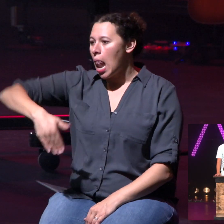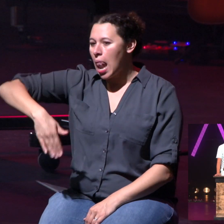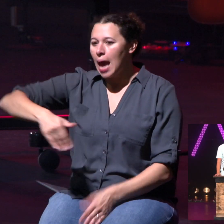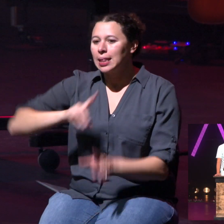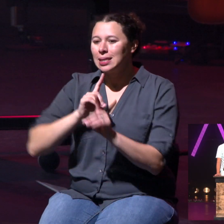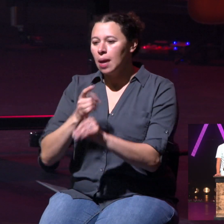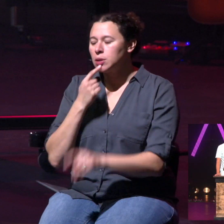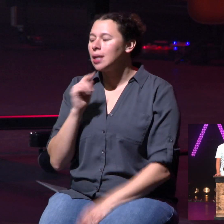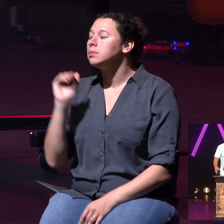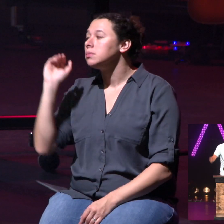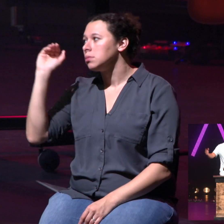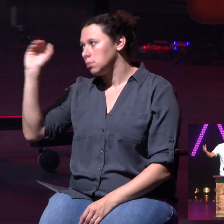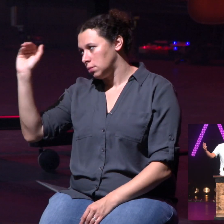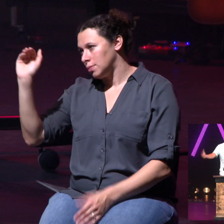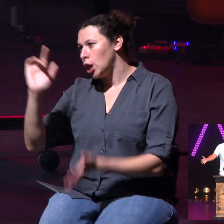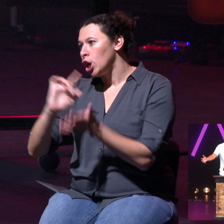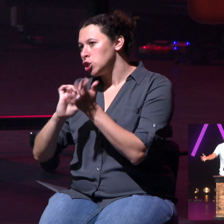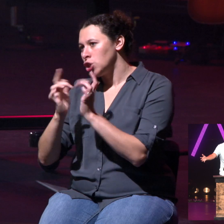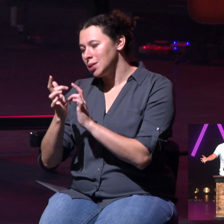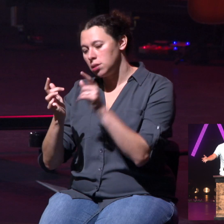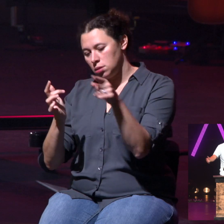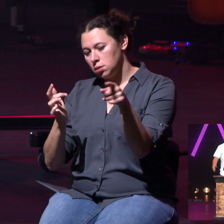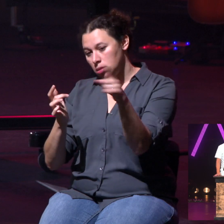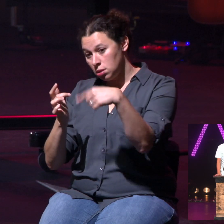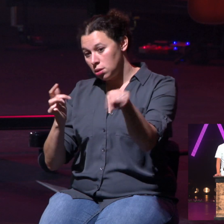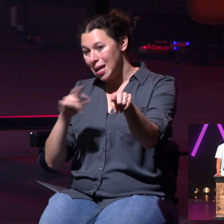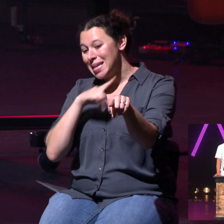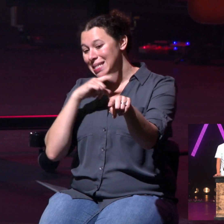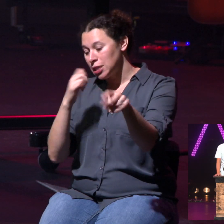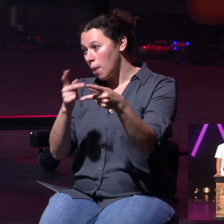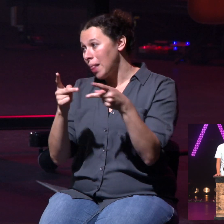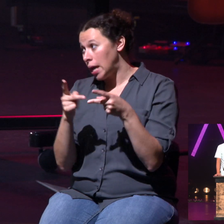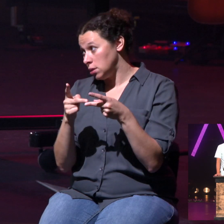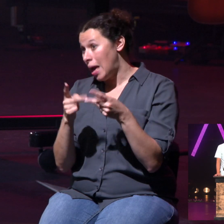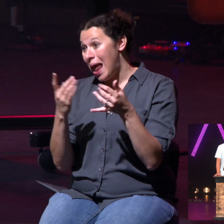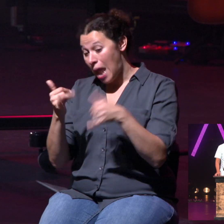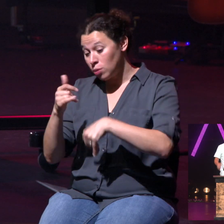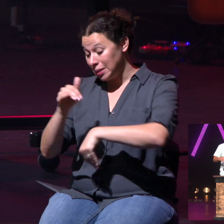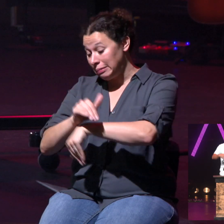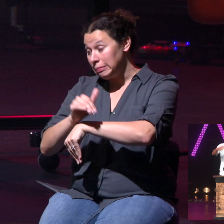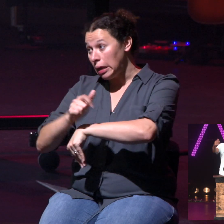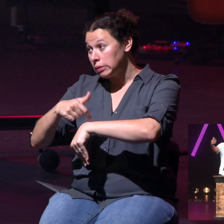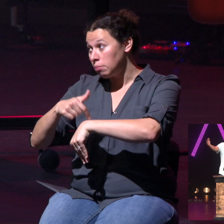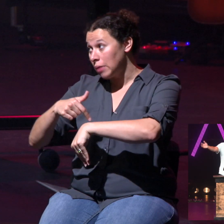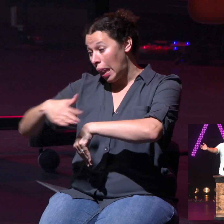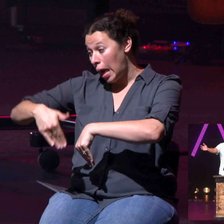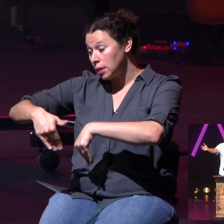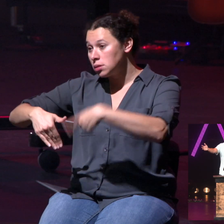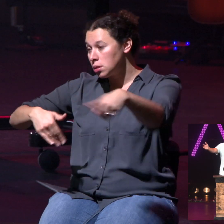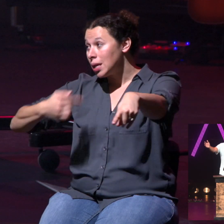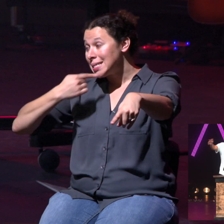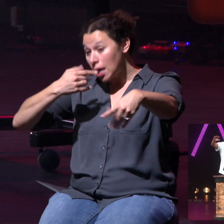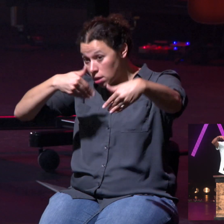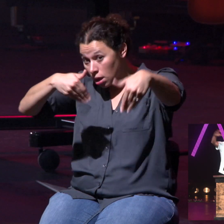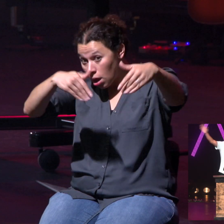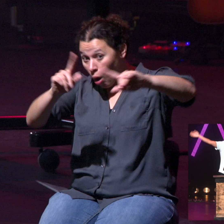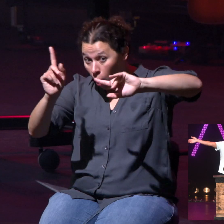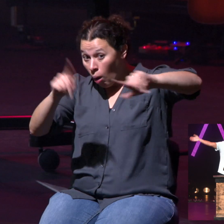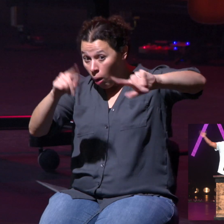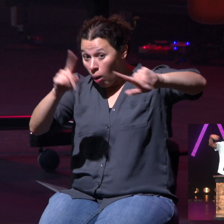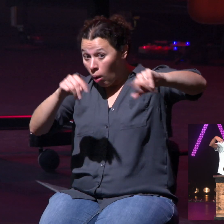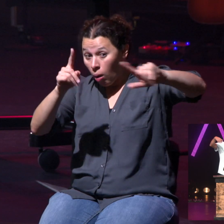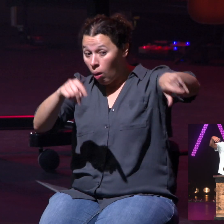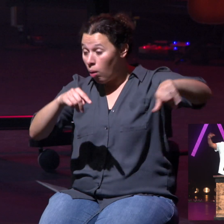said, Jesus, this is a desolate place, and the hour is now late. Send them away to go into the